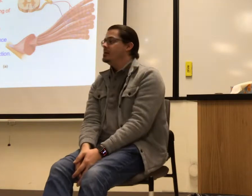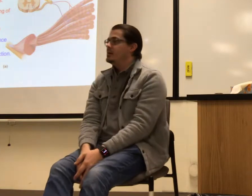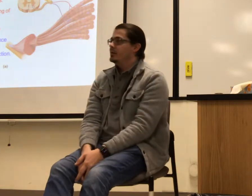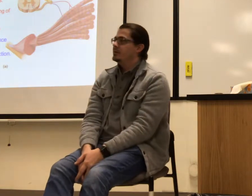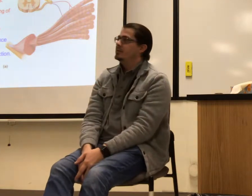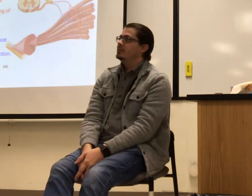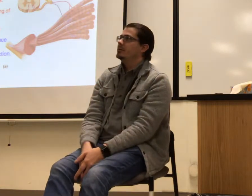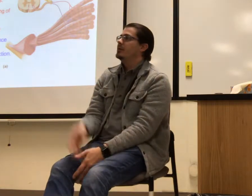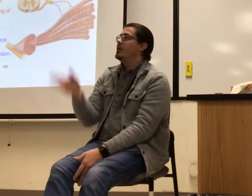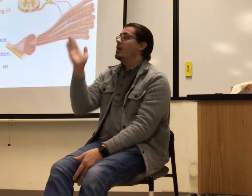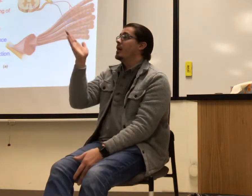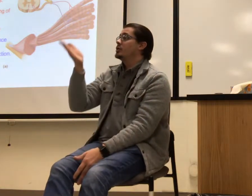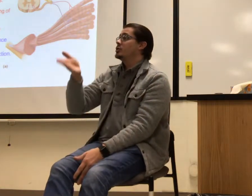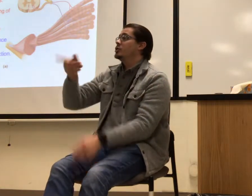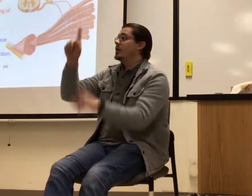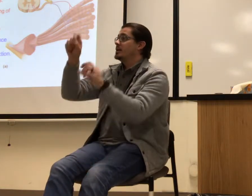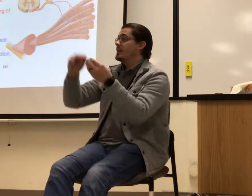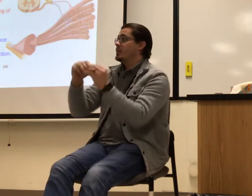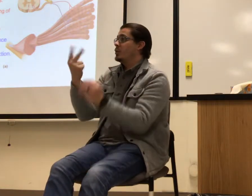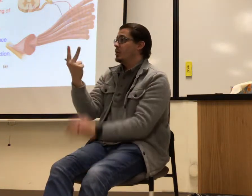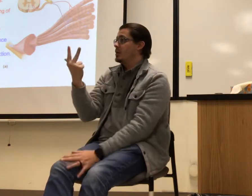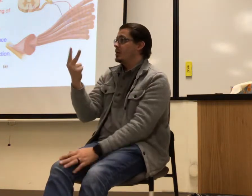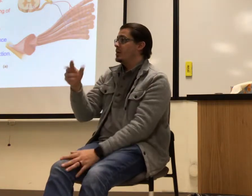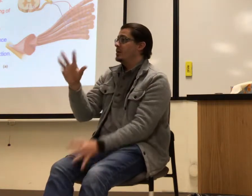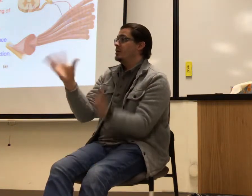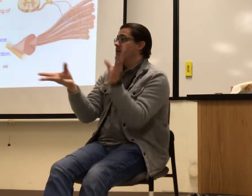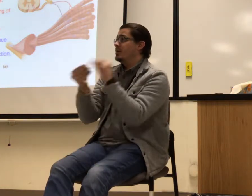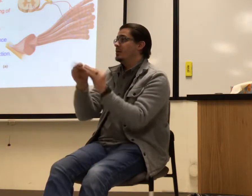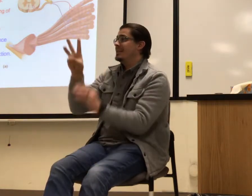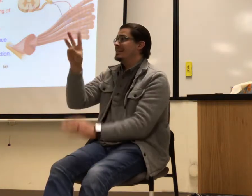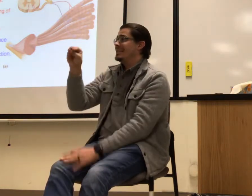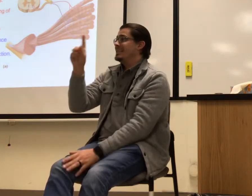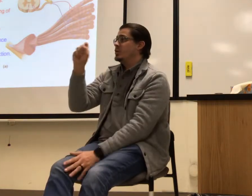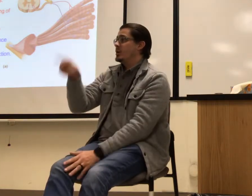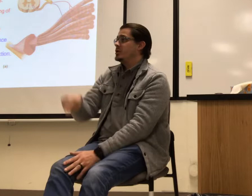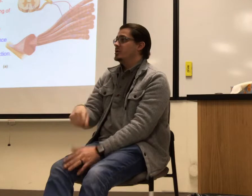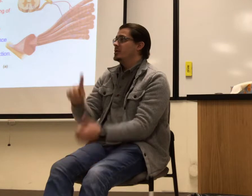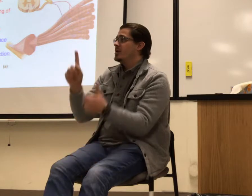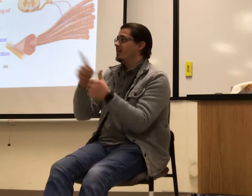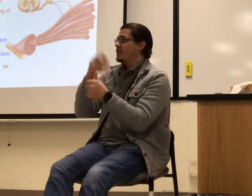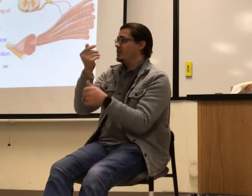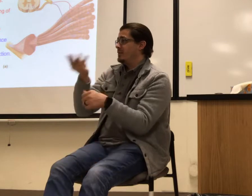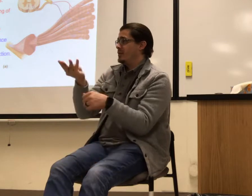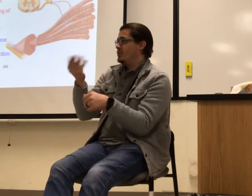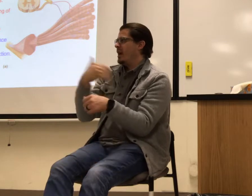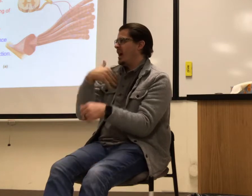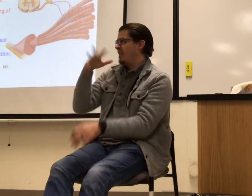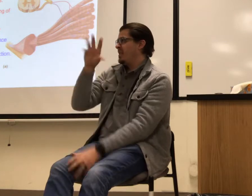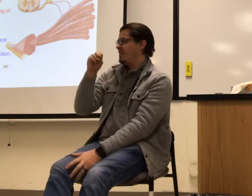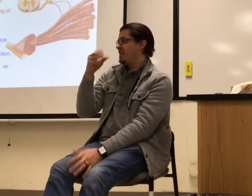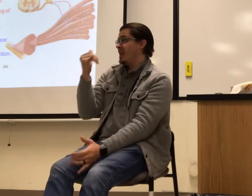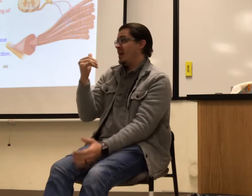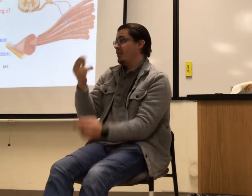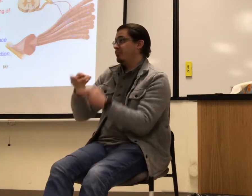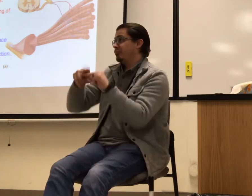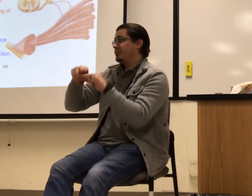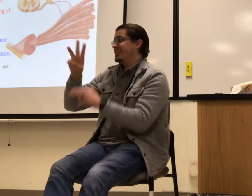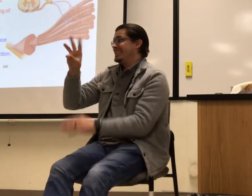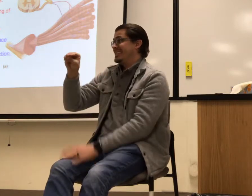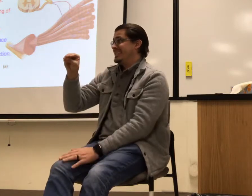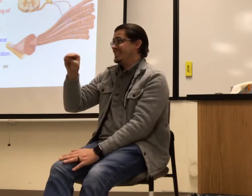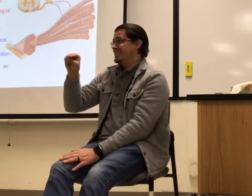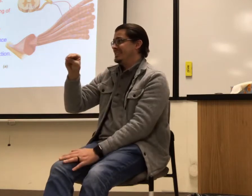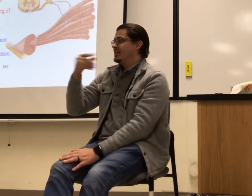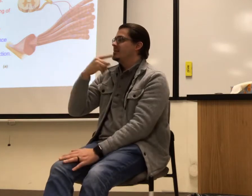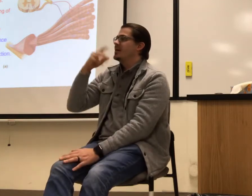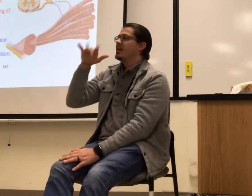Let's see, lecture exam three, there are 60 questions. Your first couple of exams had 50, there's 60. I